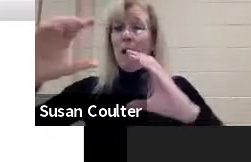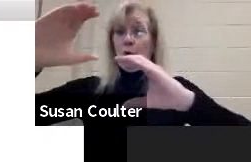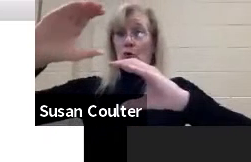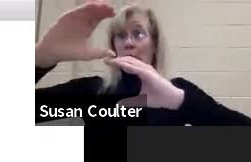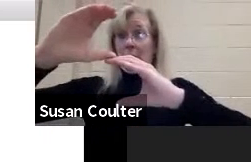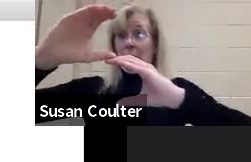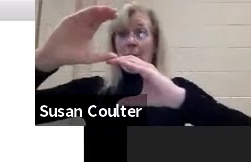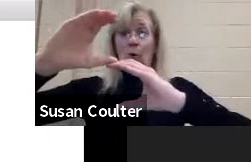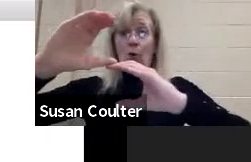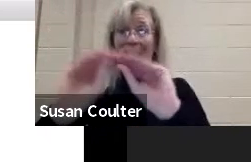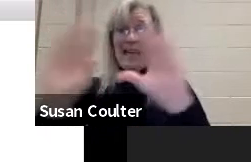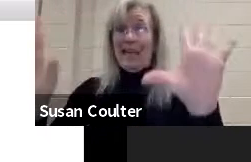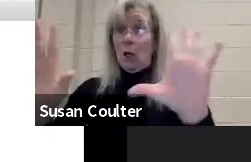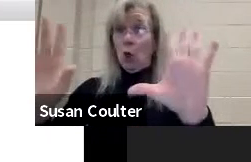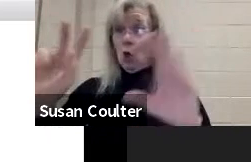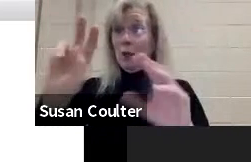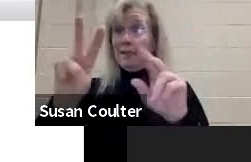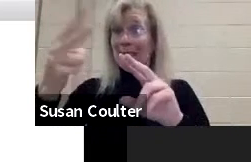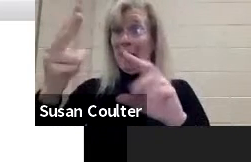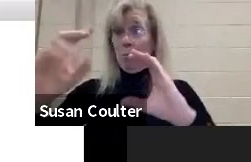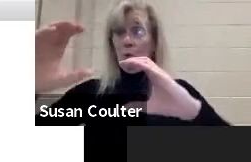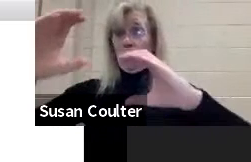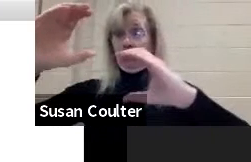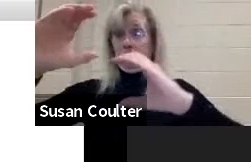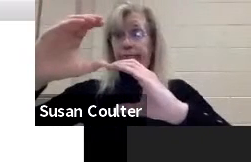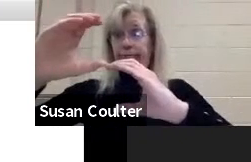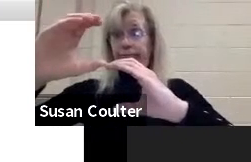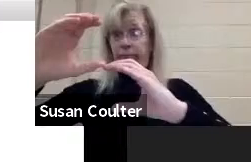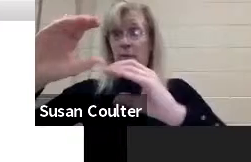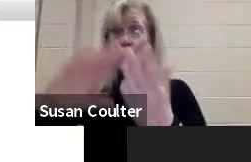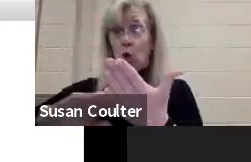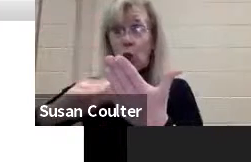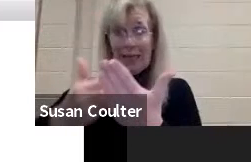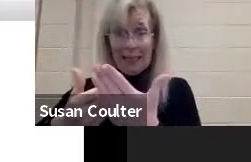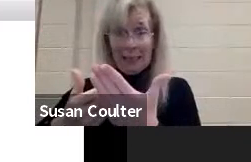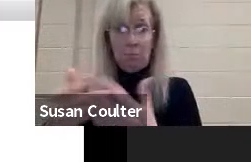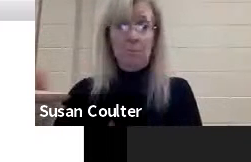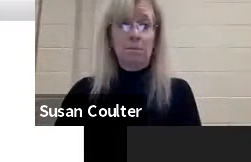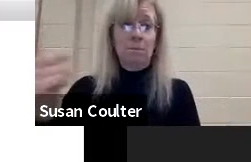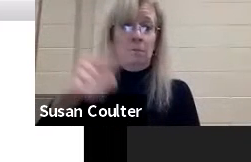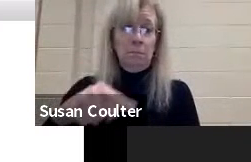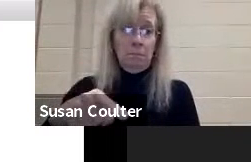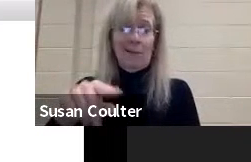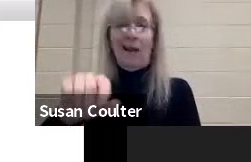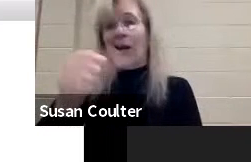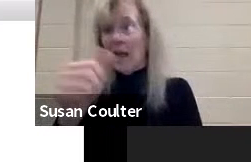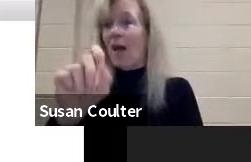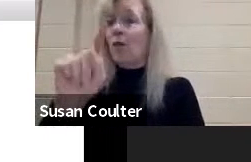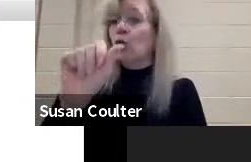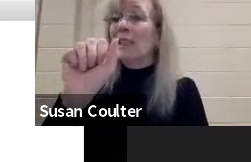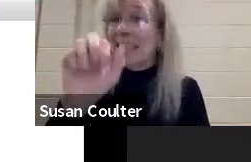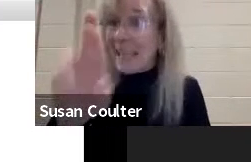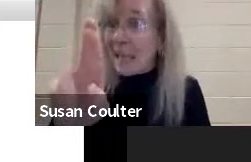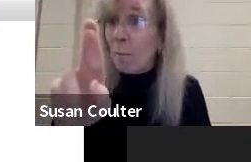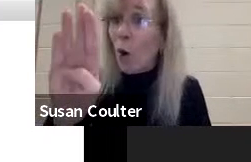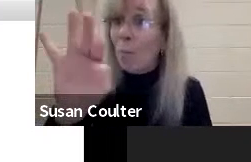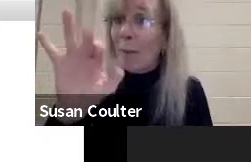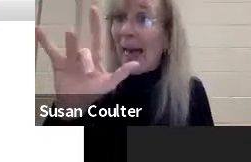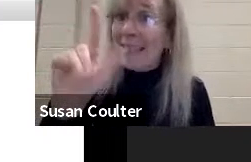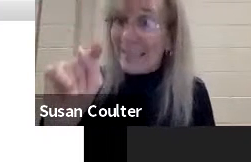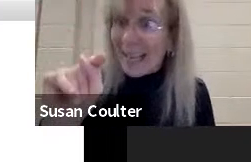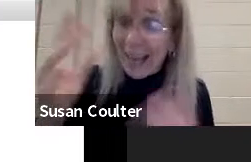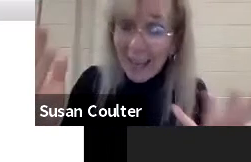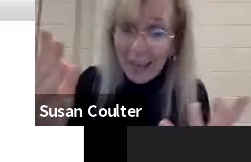Another double clear, double cooking. Another